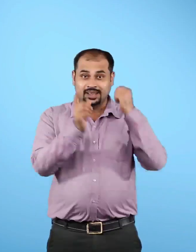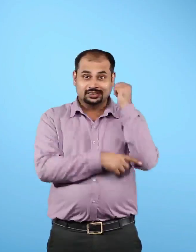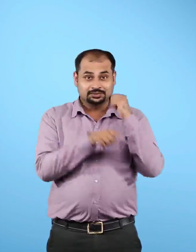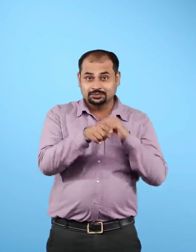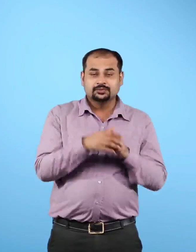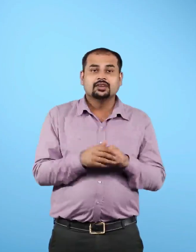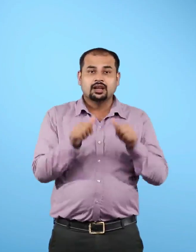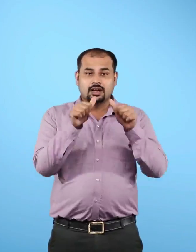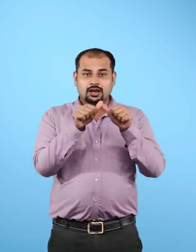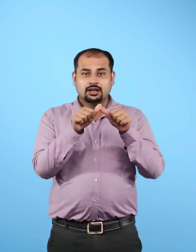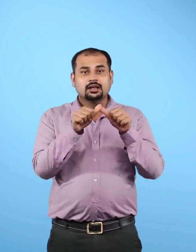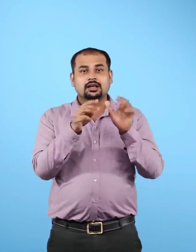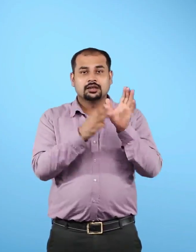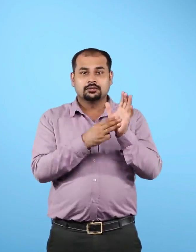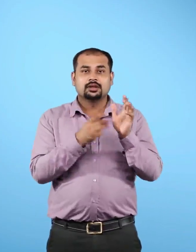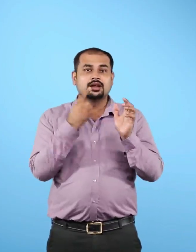and Amina,